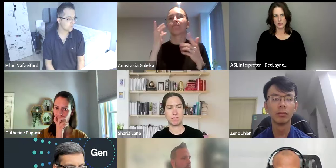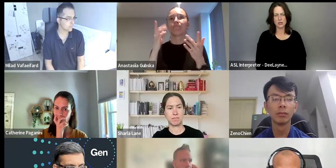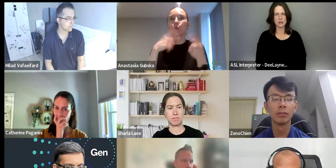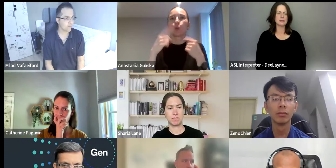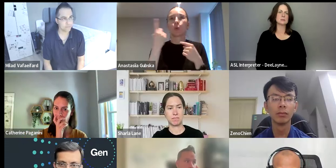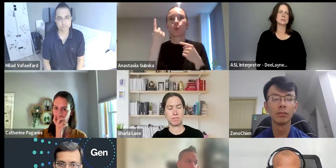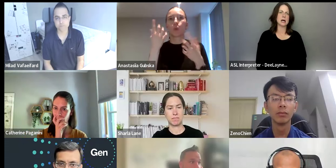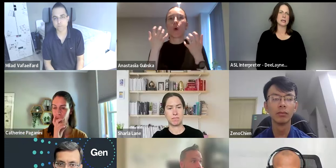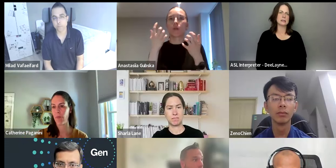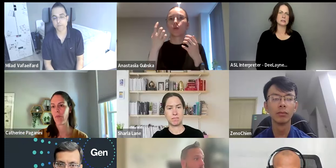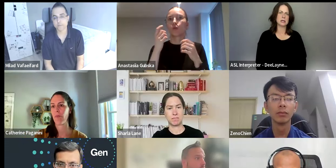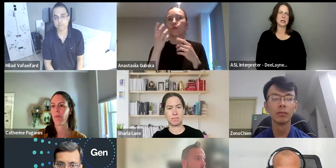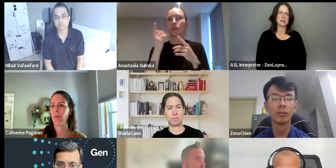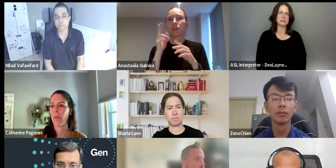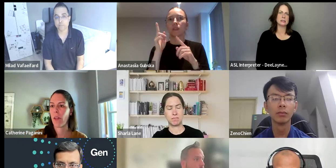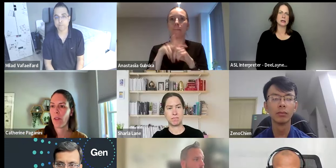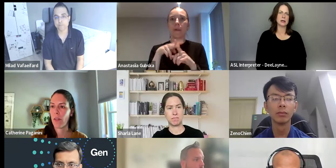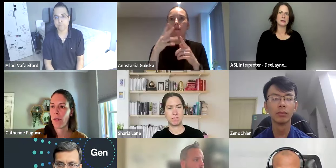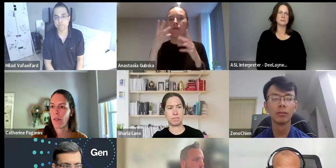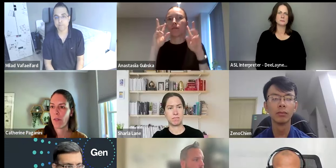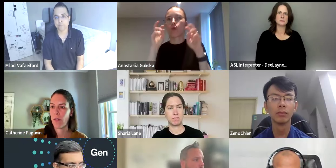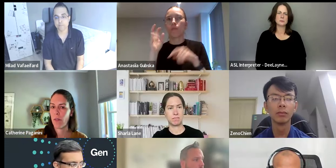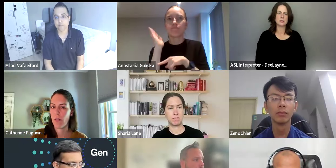we can talk about some signs and